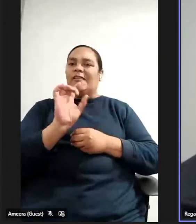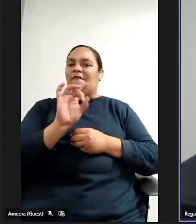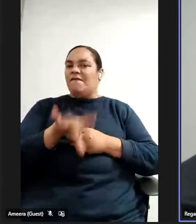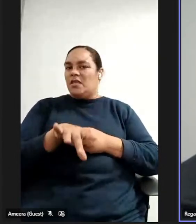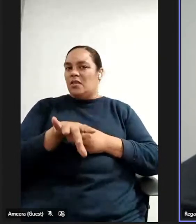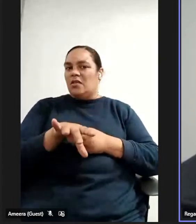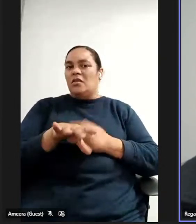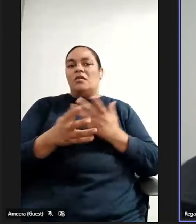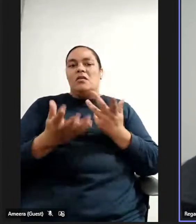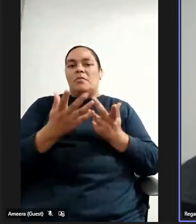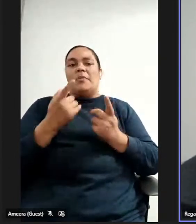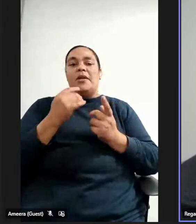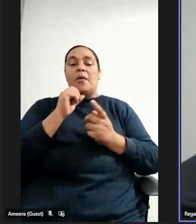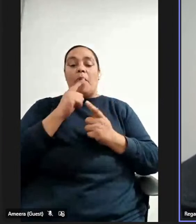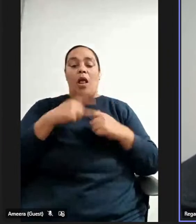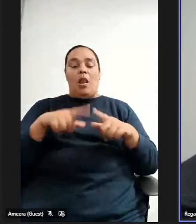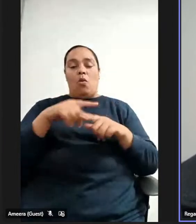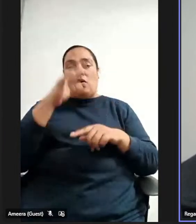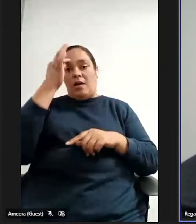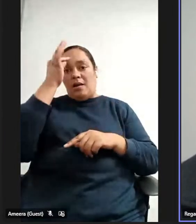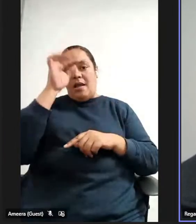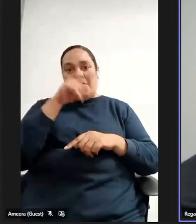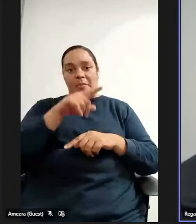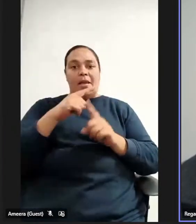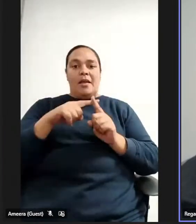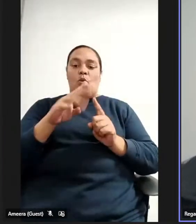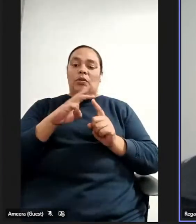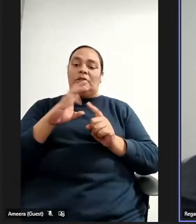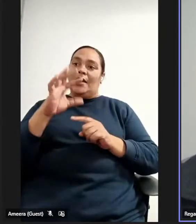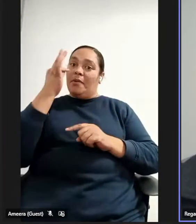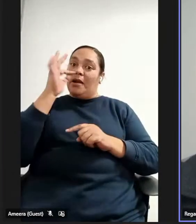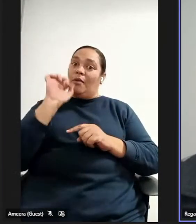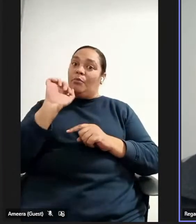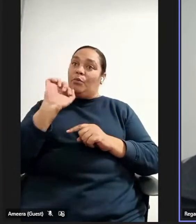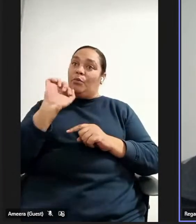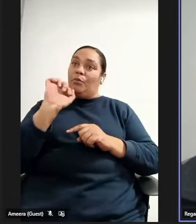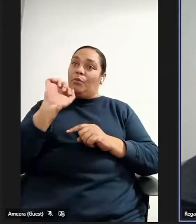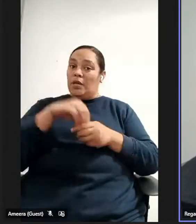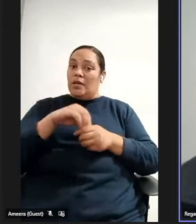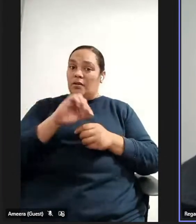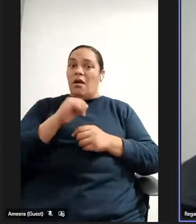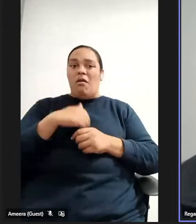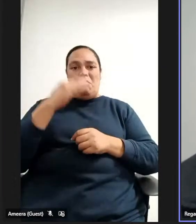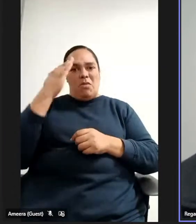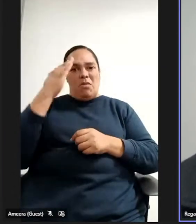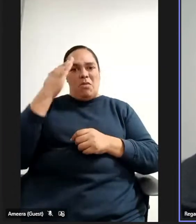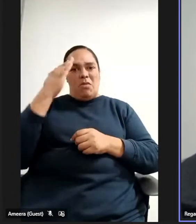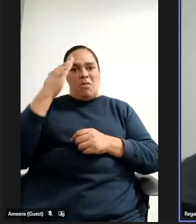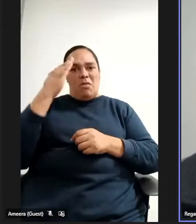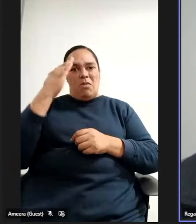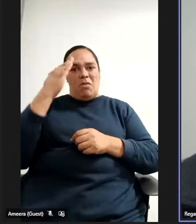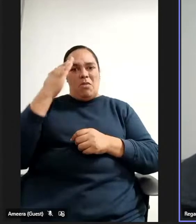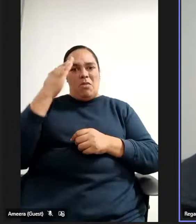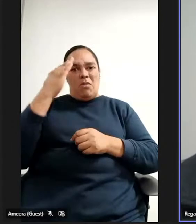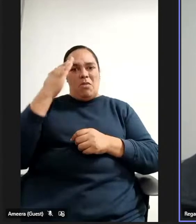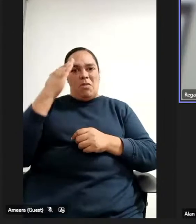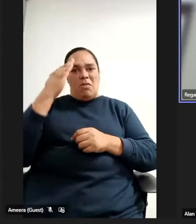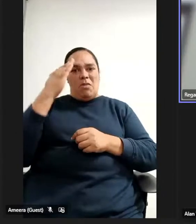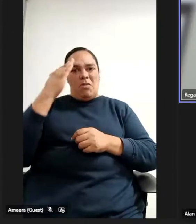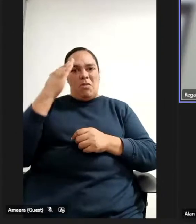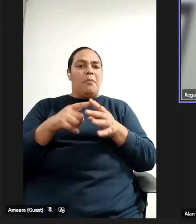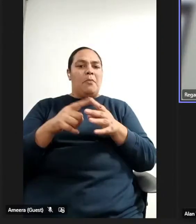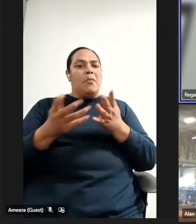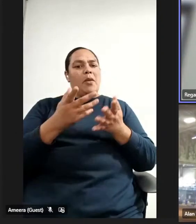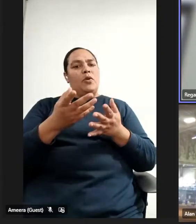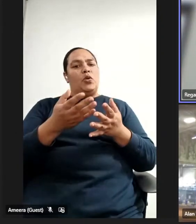what local government and the Western Cape government are putting into this? I know the minister did touch on this, but if you could maybe just elaborate on